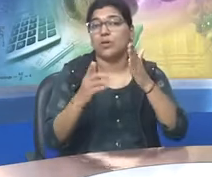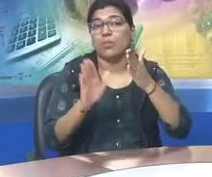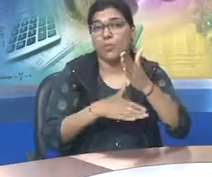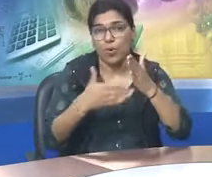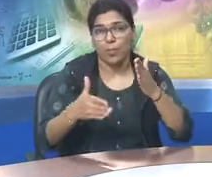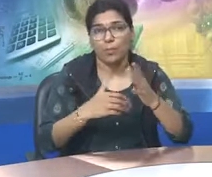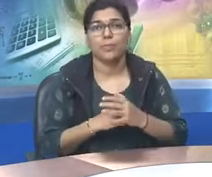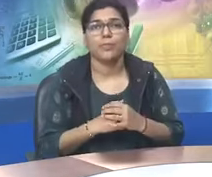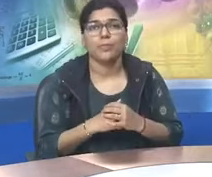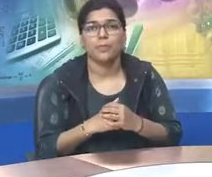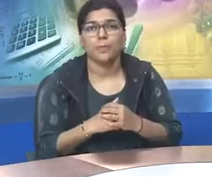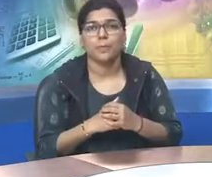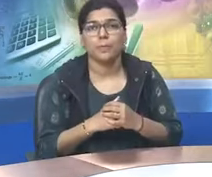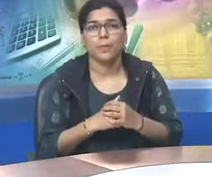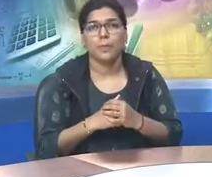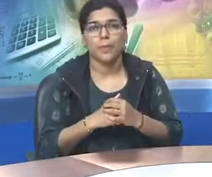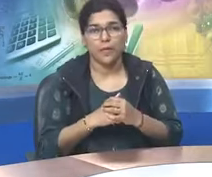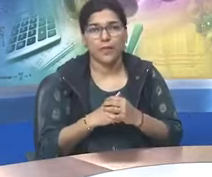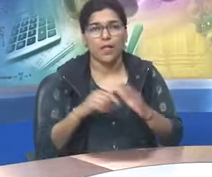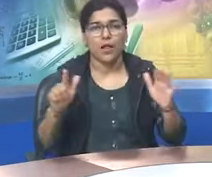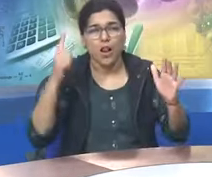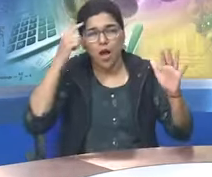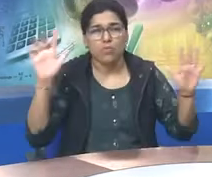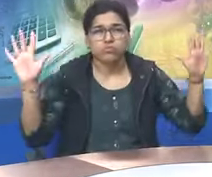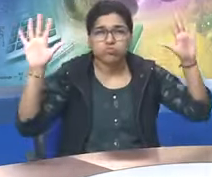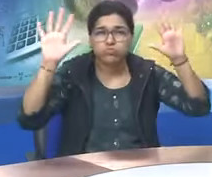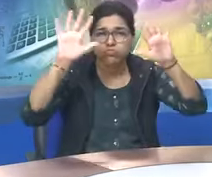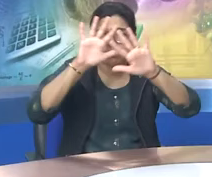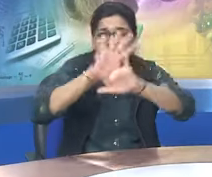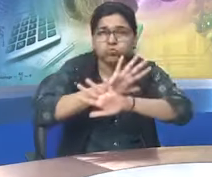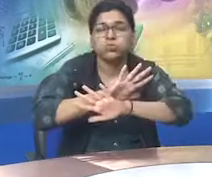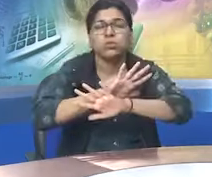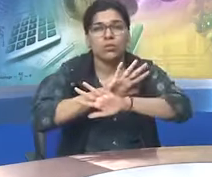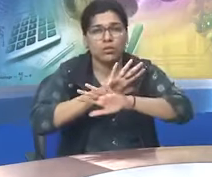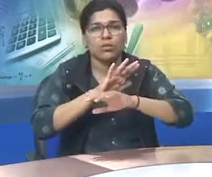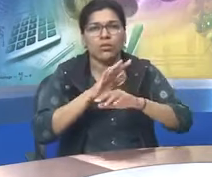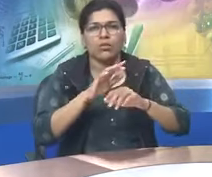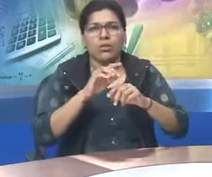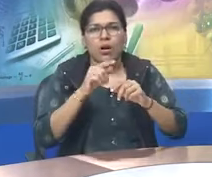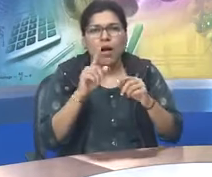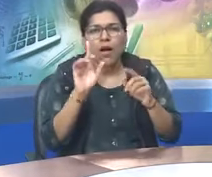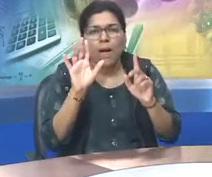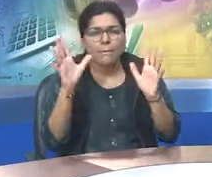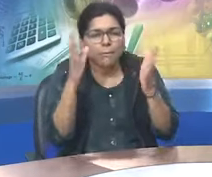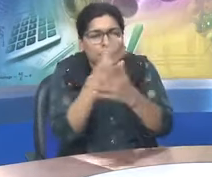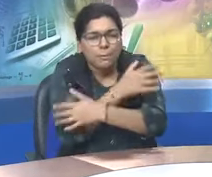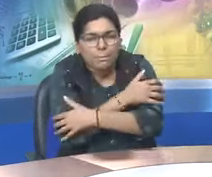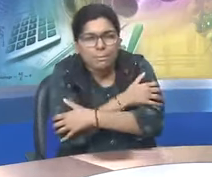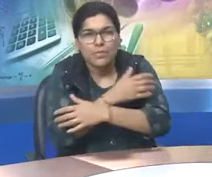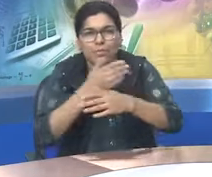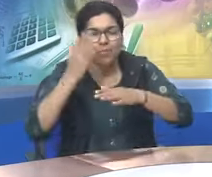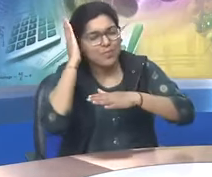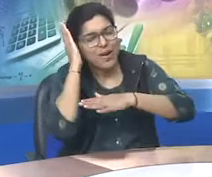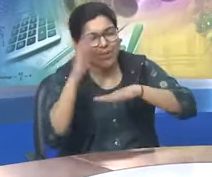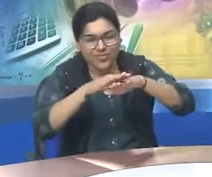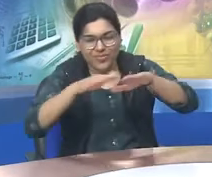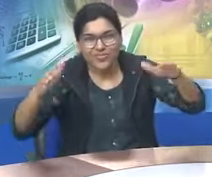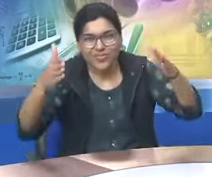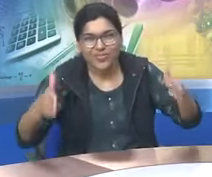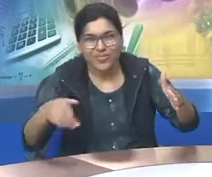This is the fourth para from the poem. Or in wild despair,